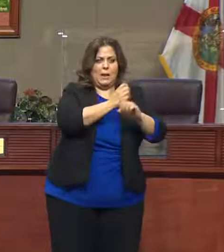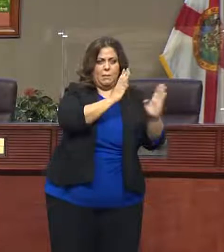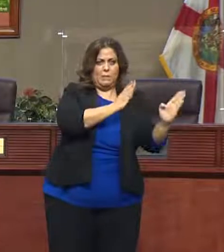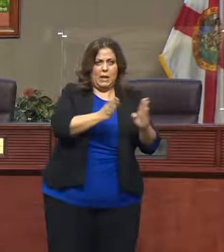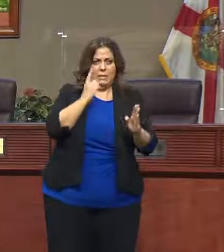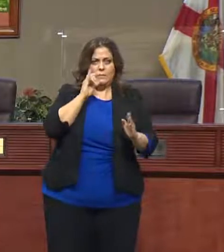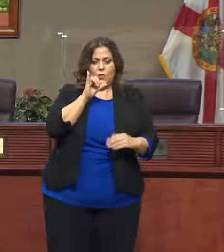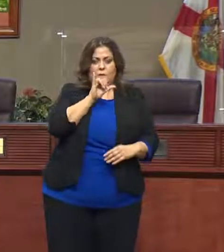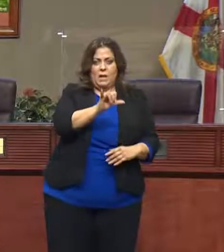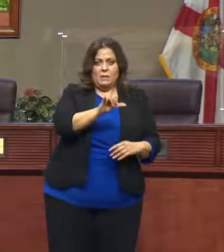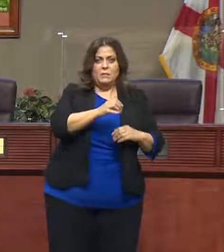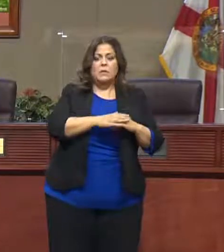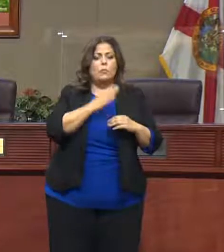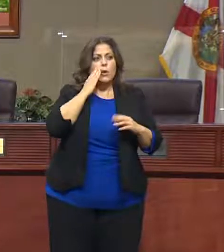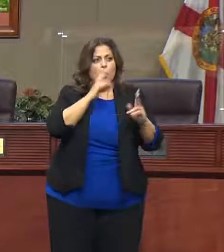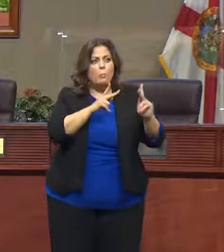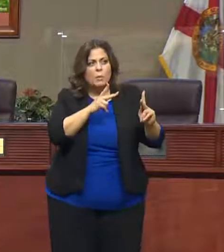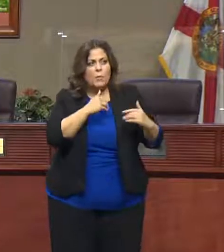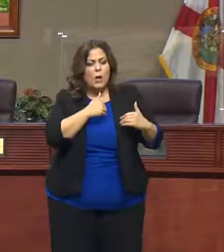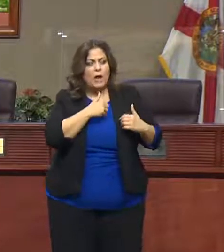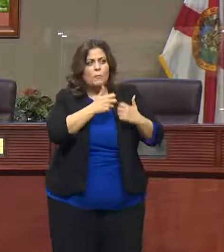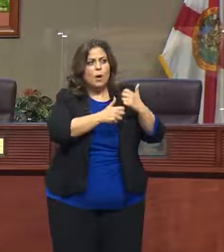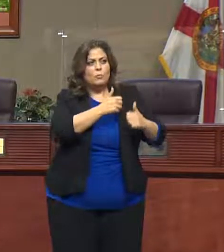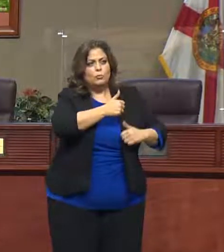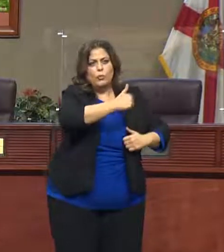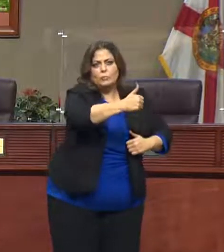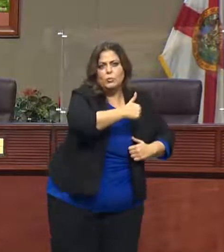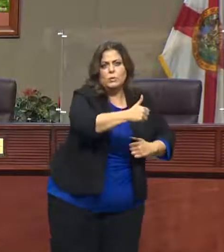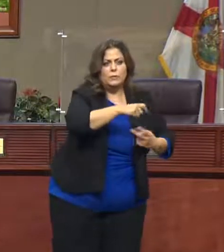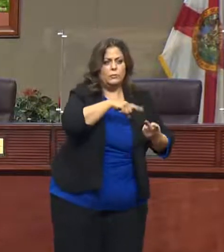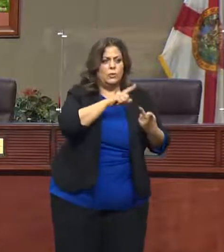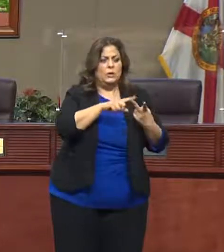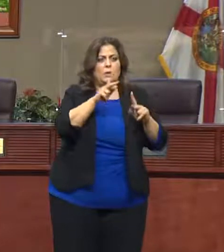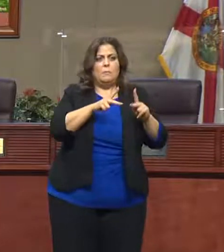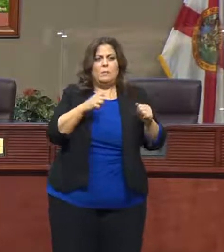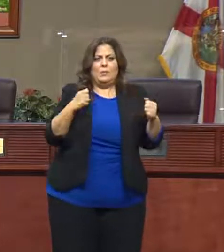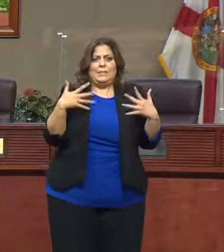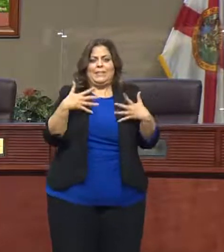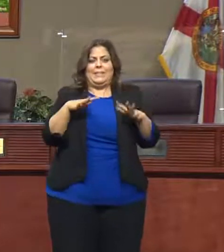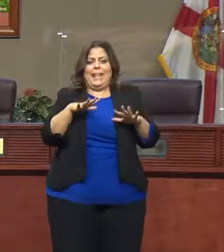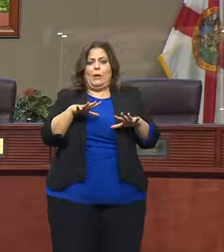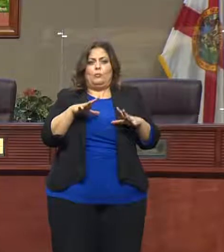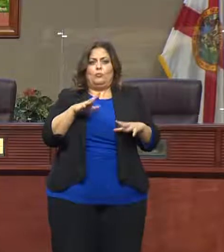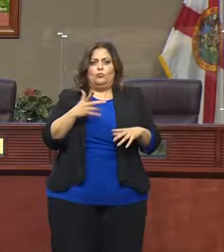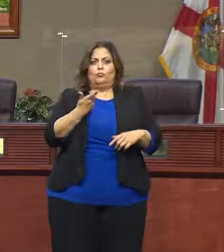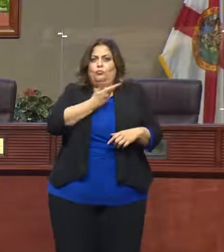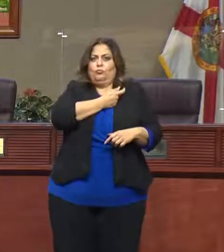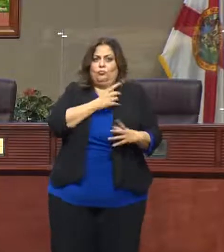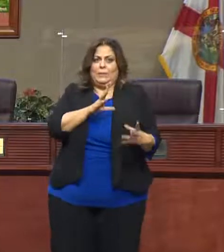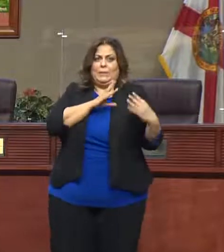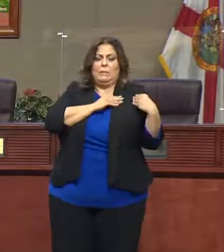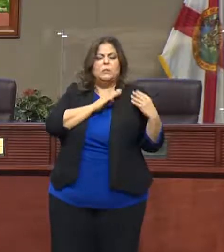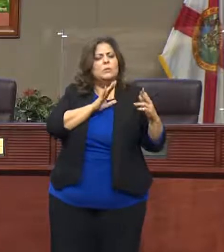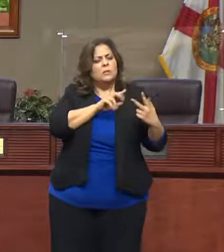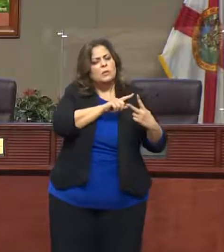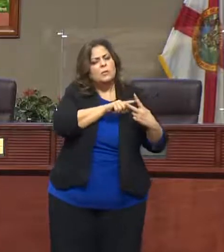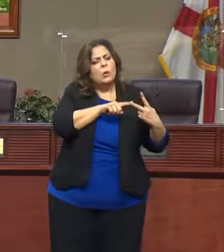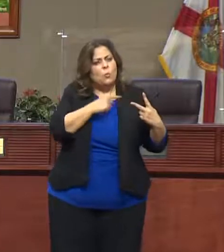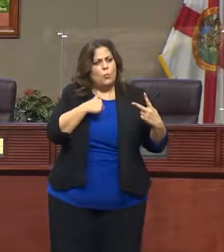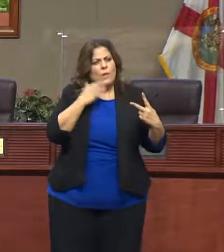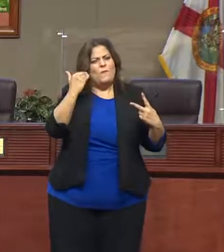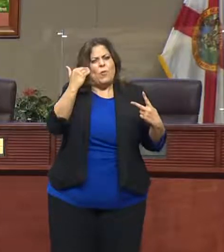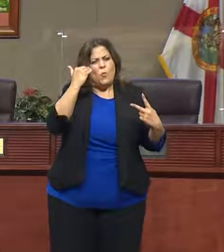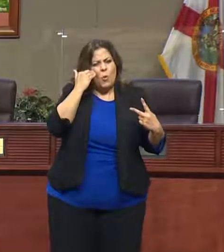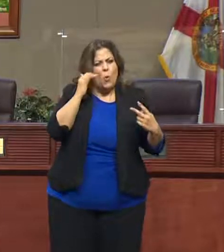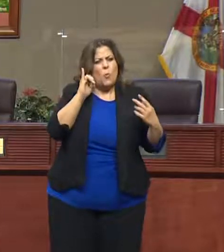and economic challenge, as well as fight vaccine hesitancy and provide people with a closer approach to the